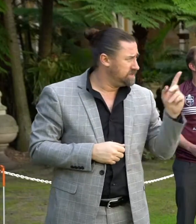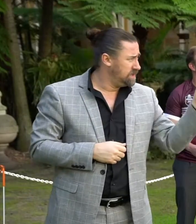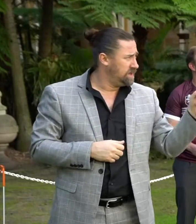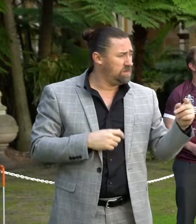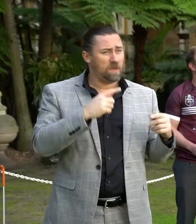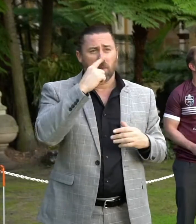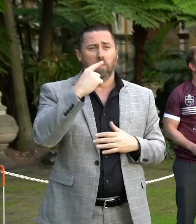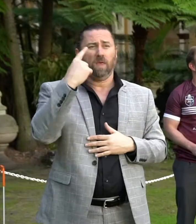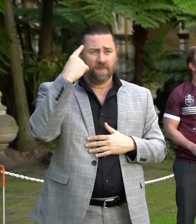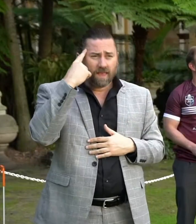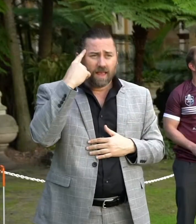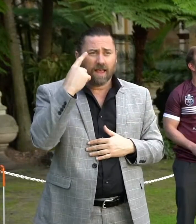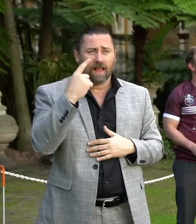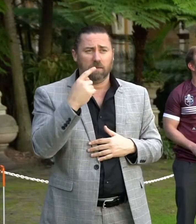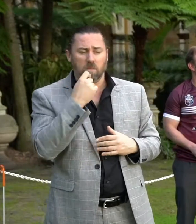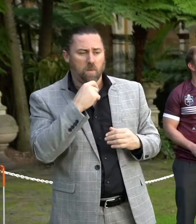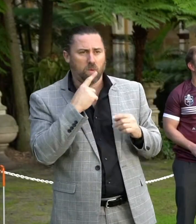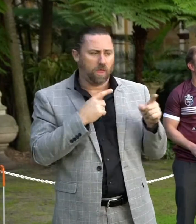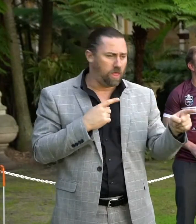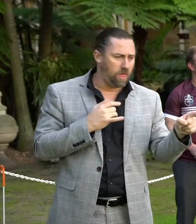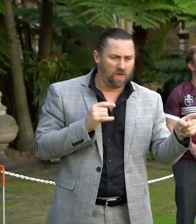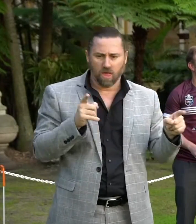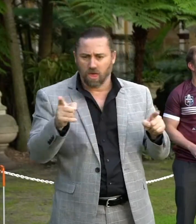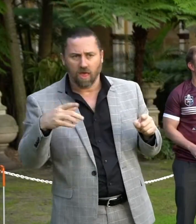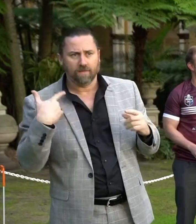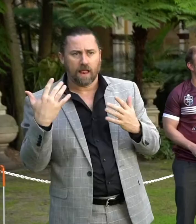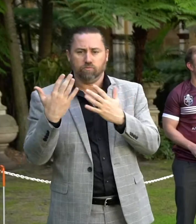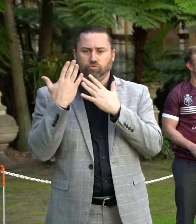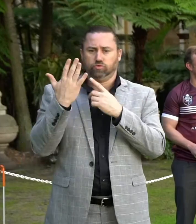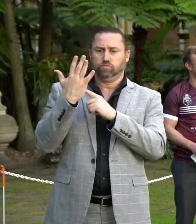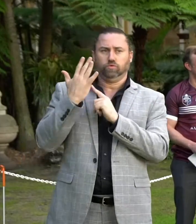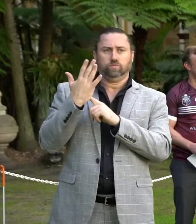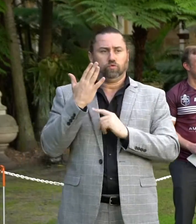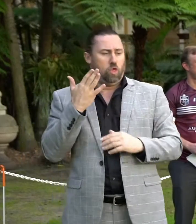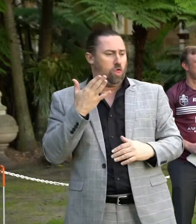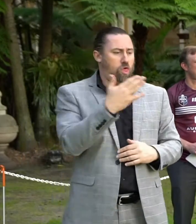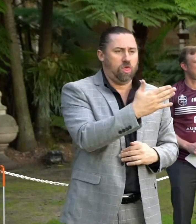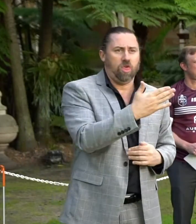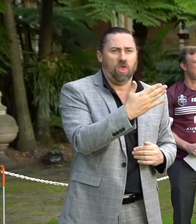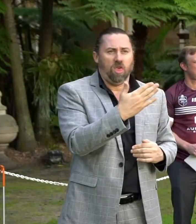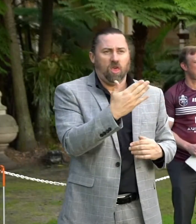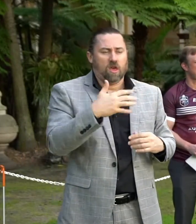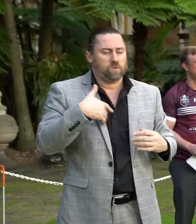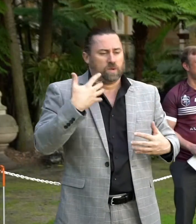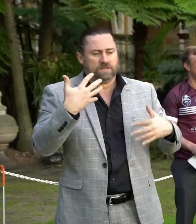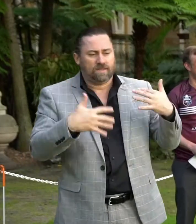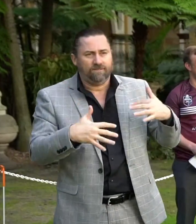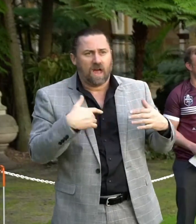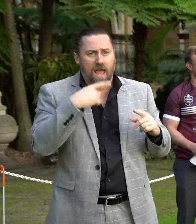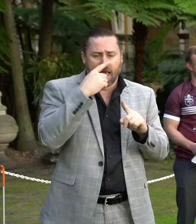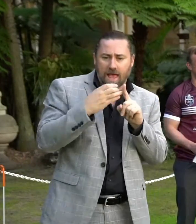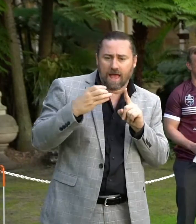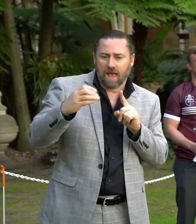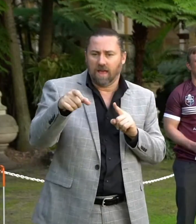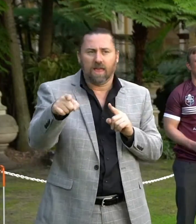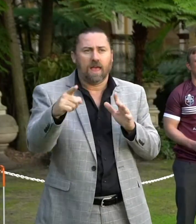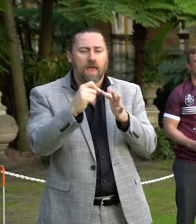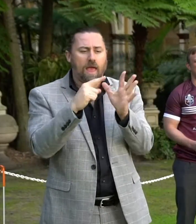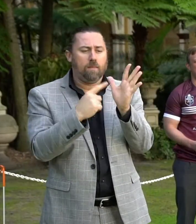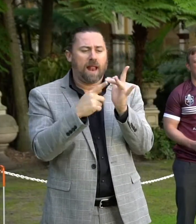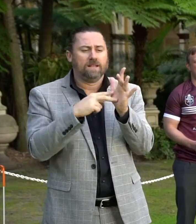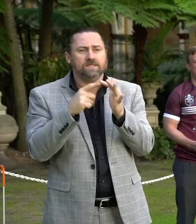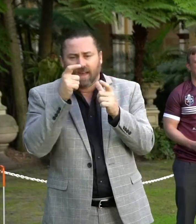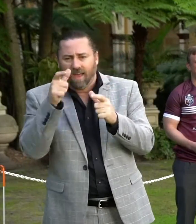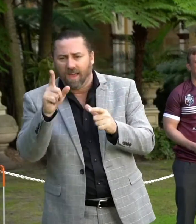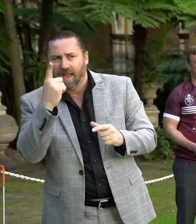have a genuine choice between the two, and they might feel pressured to choose voluntary assisted dying because they can't get a placement, for example. I don't